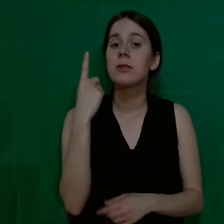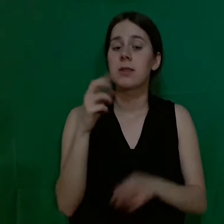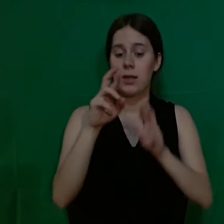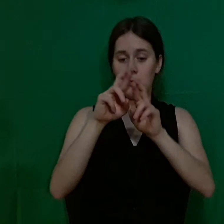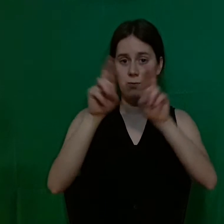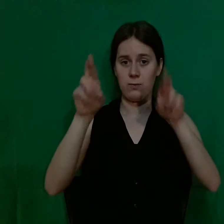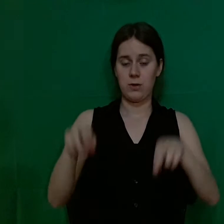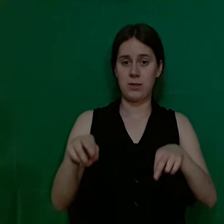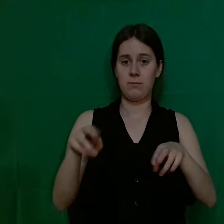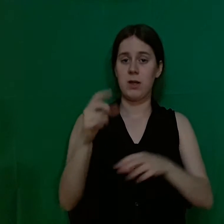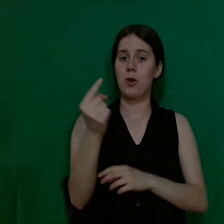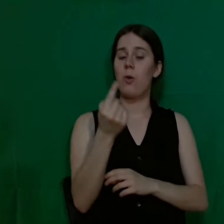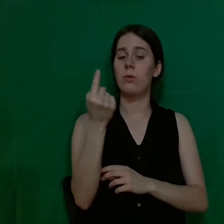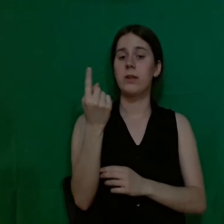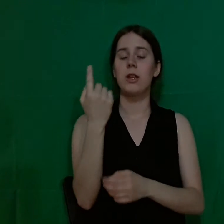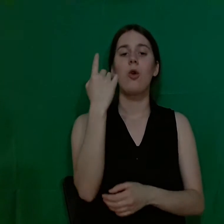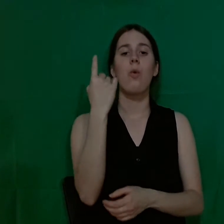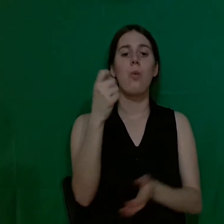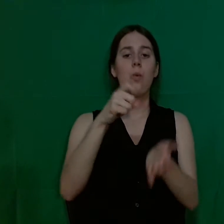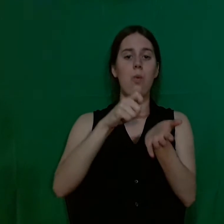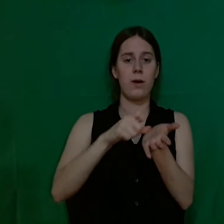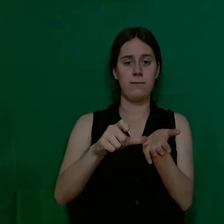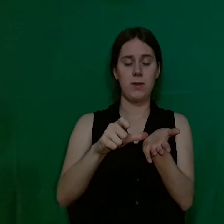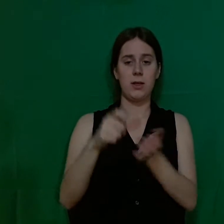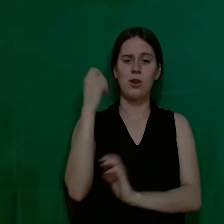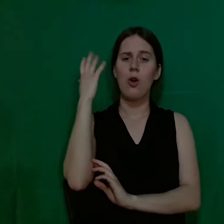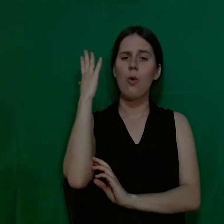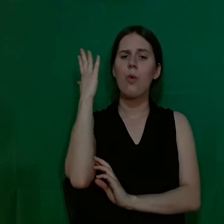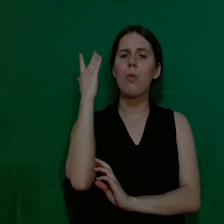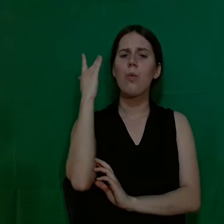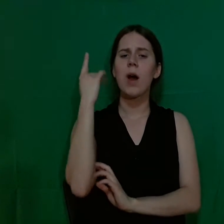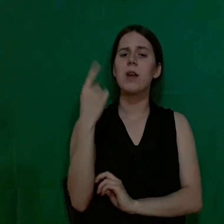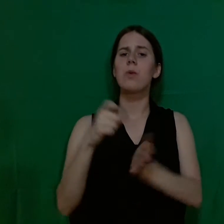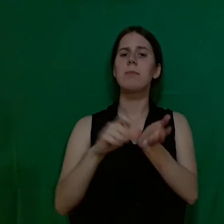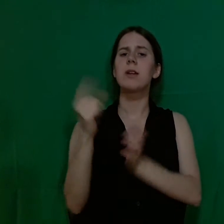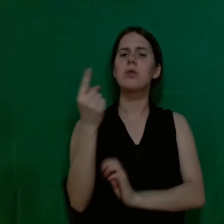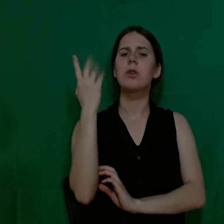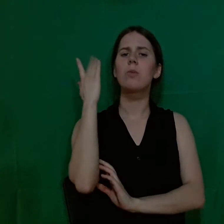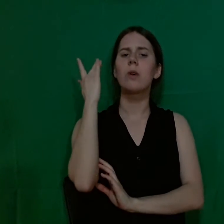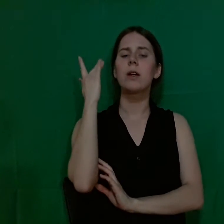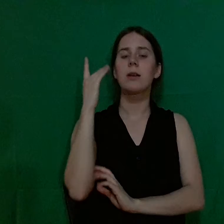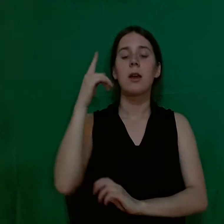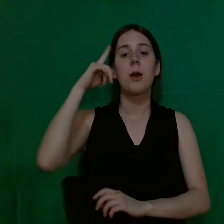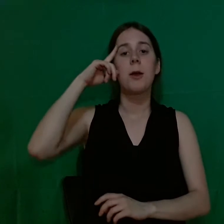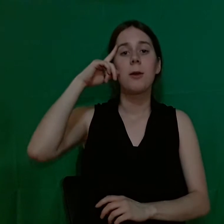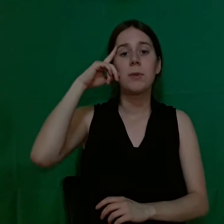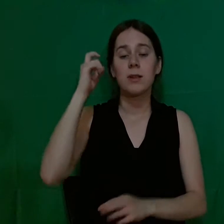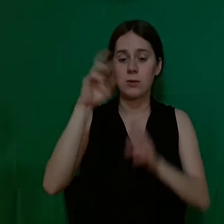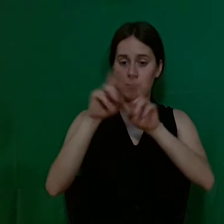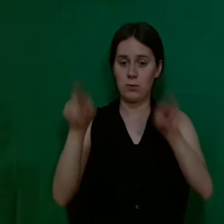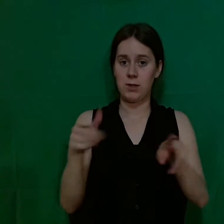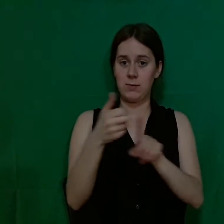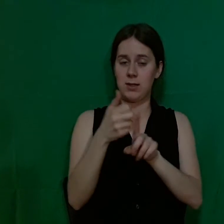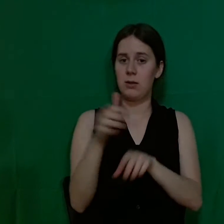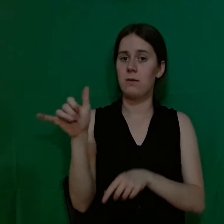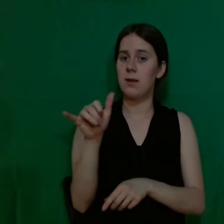students, is that it's to act as an advertisement, and too much information can be an overload for